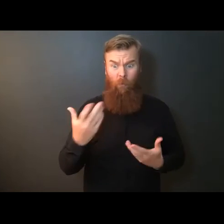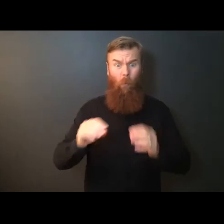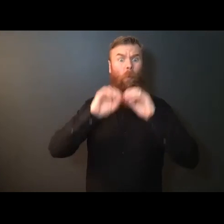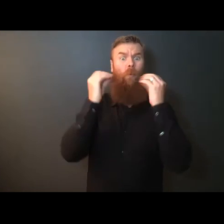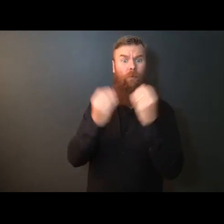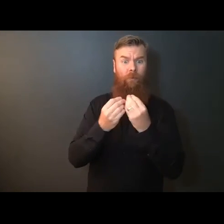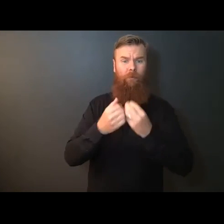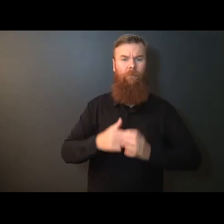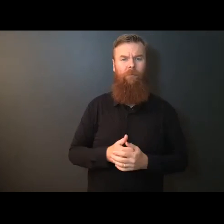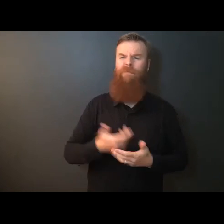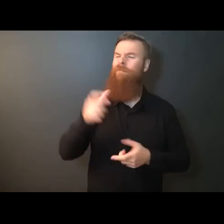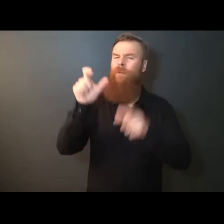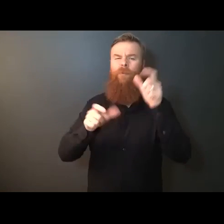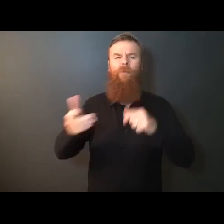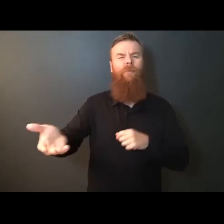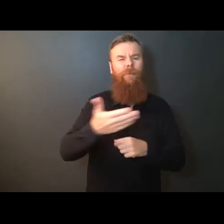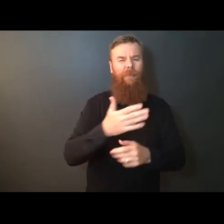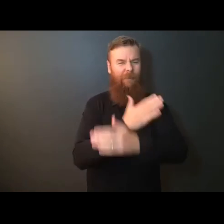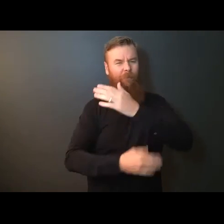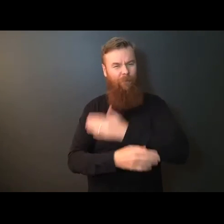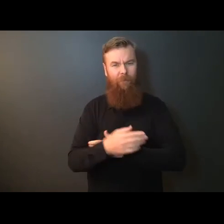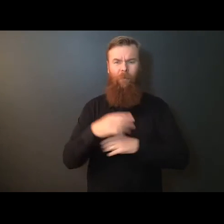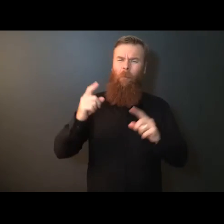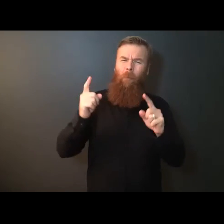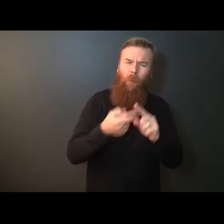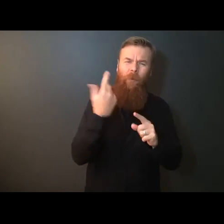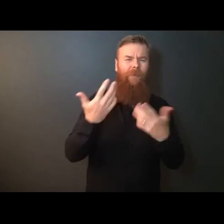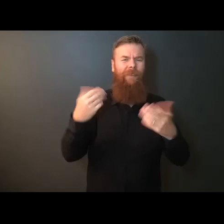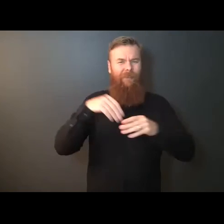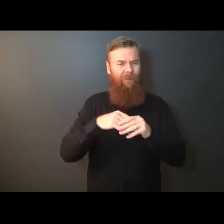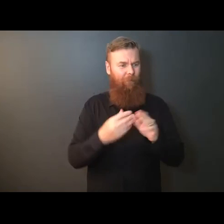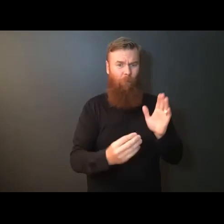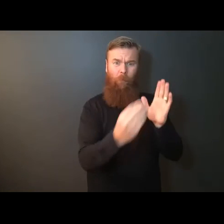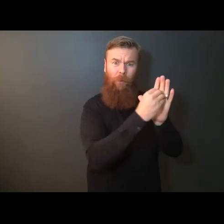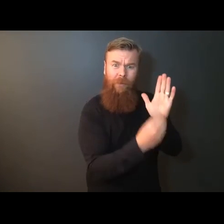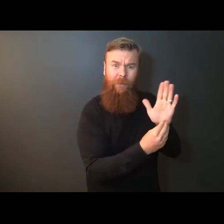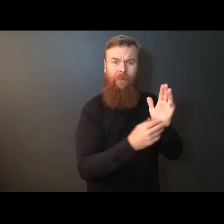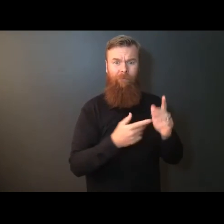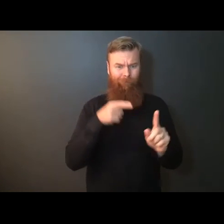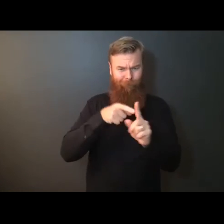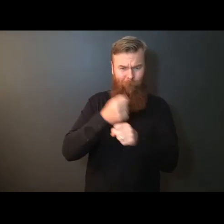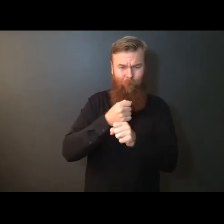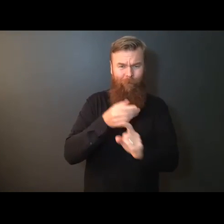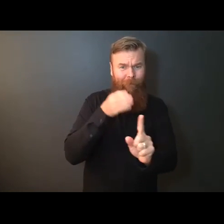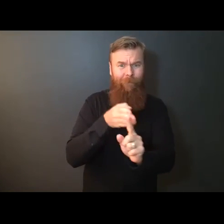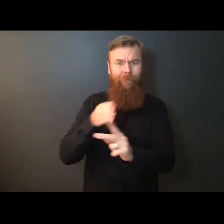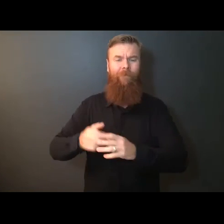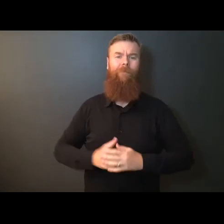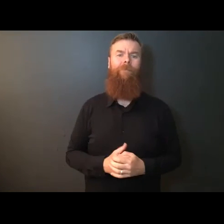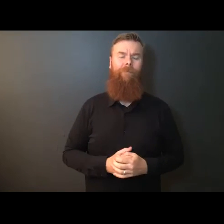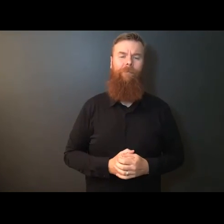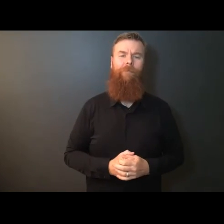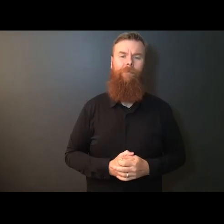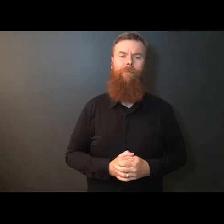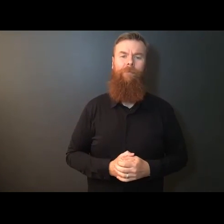the important aspect of the policy making, an important aspect of the involvement of youth with